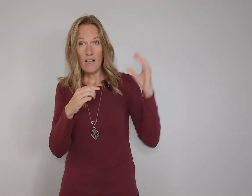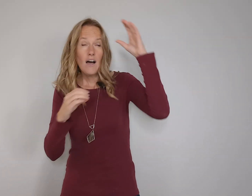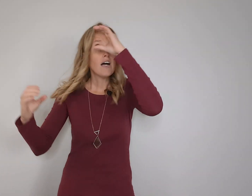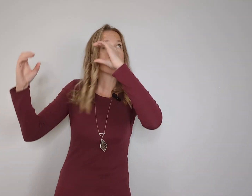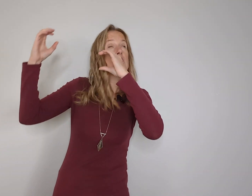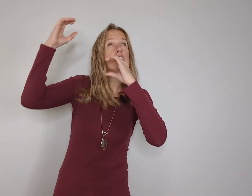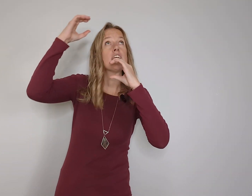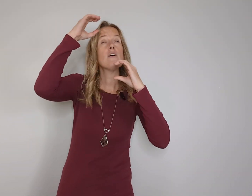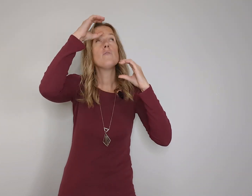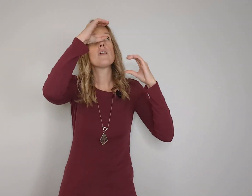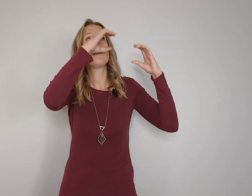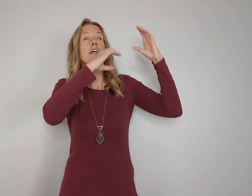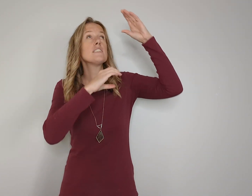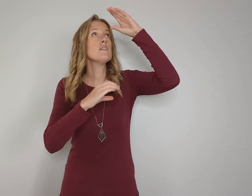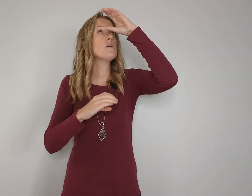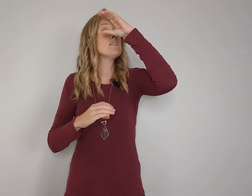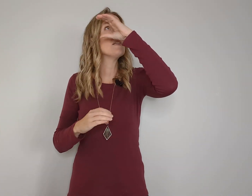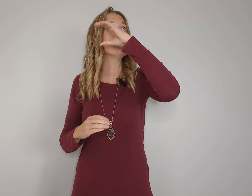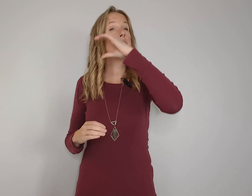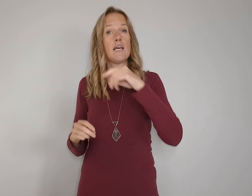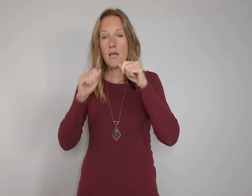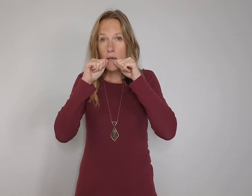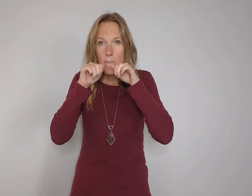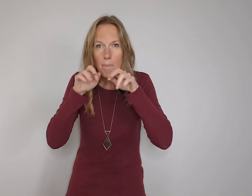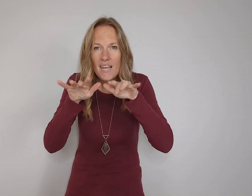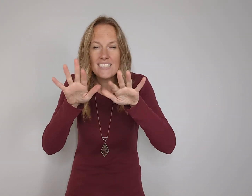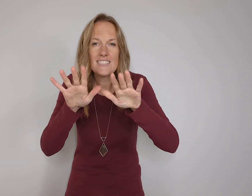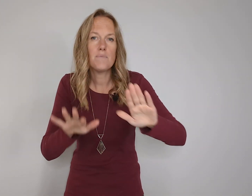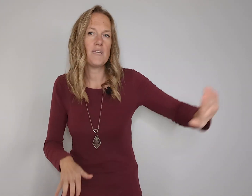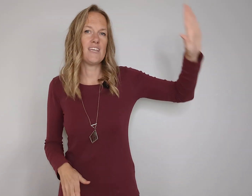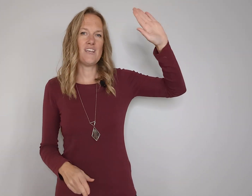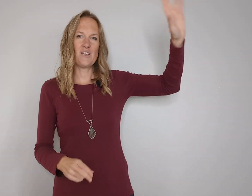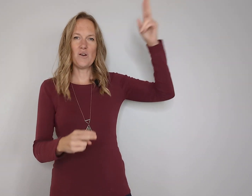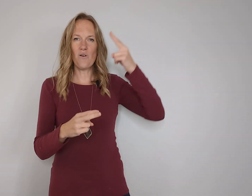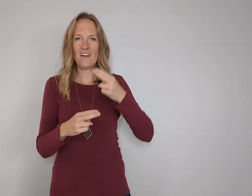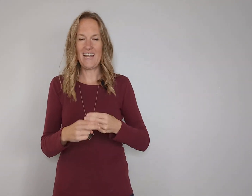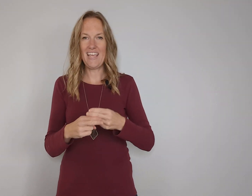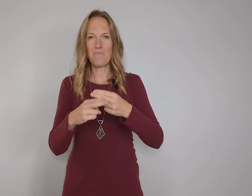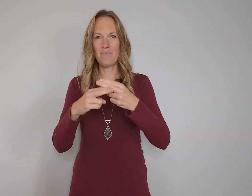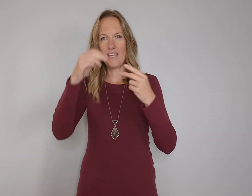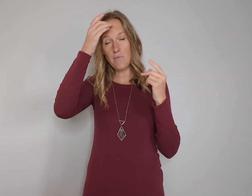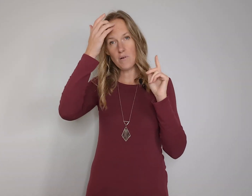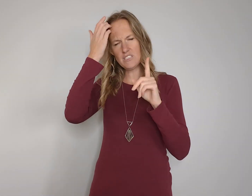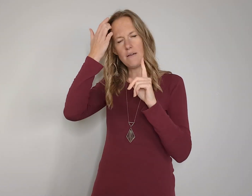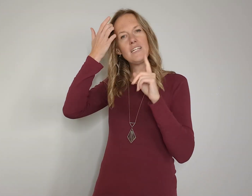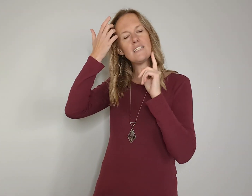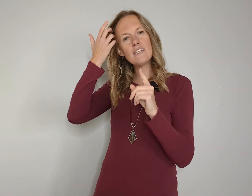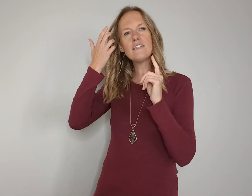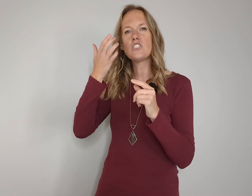when I'm searching, when I'm lost in the wilderness. Blessed be your name. Okay, one more time. It is a little